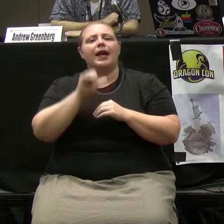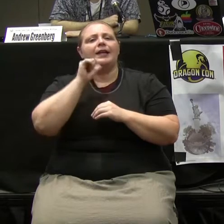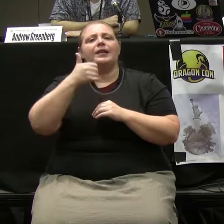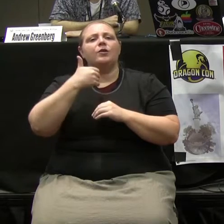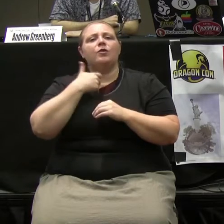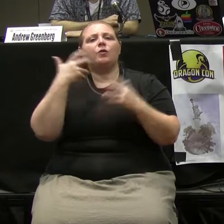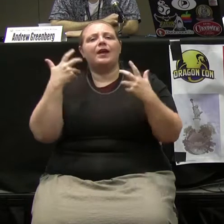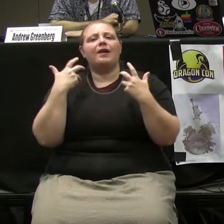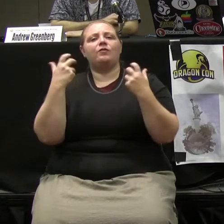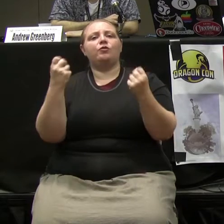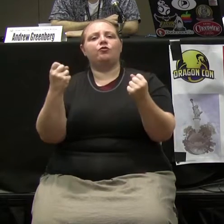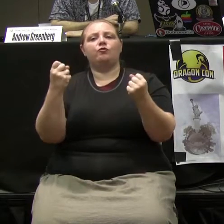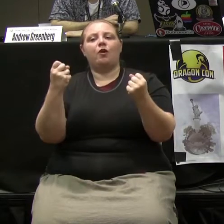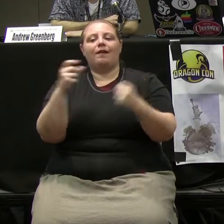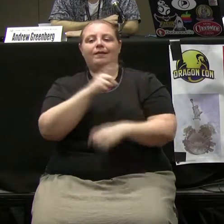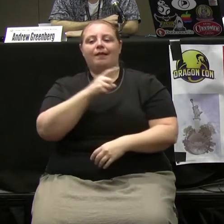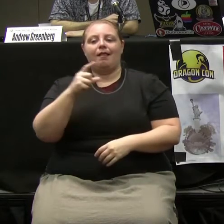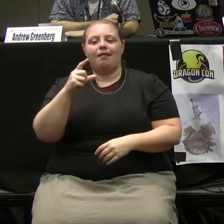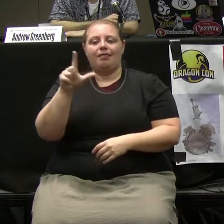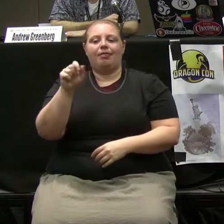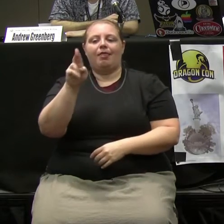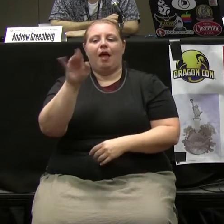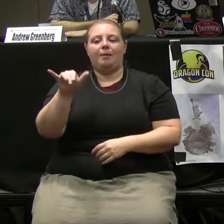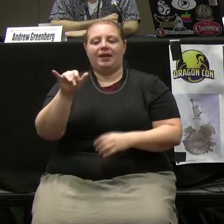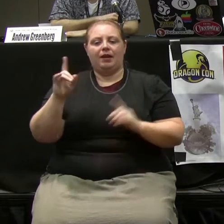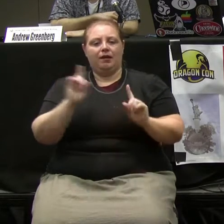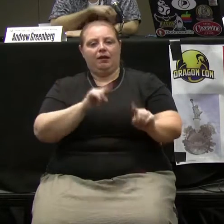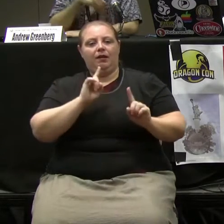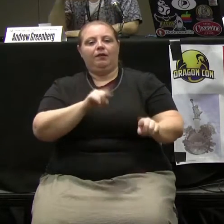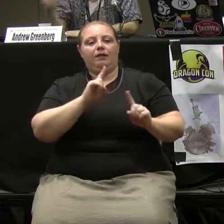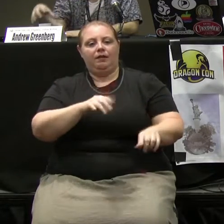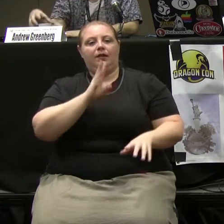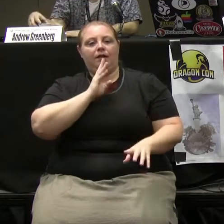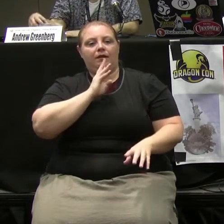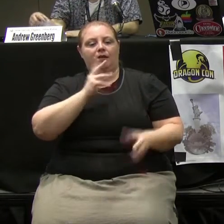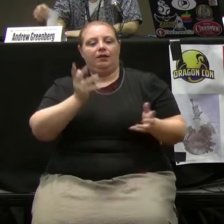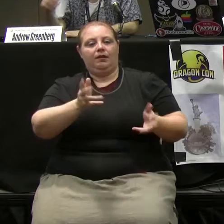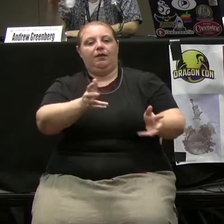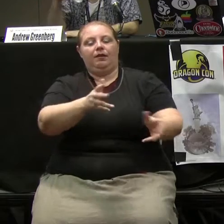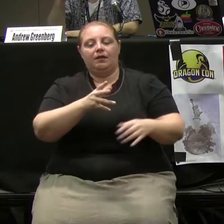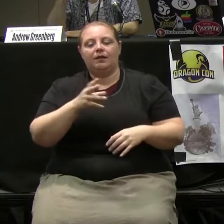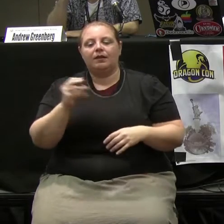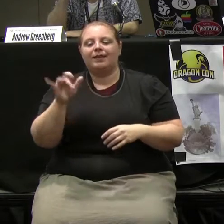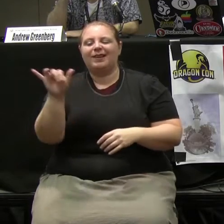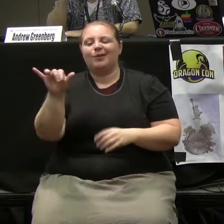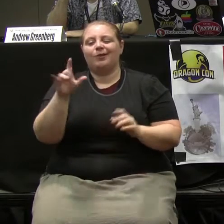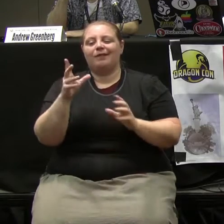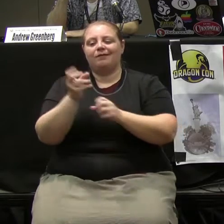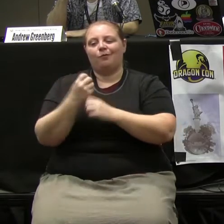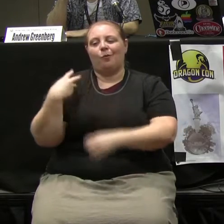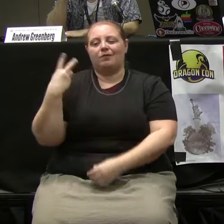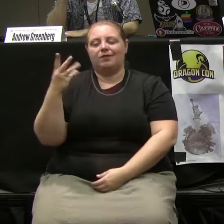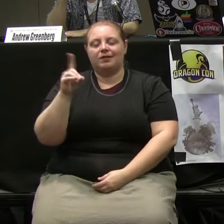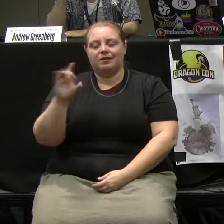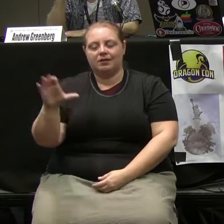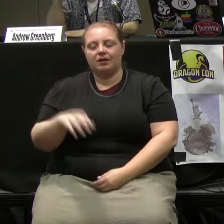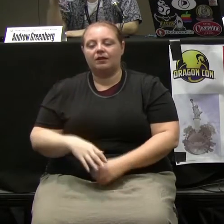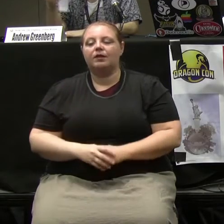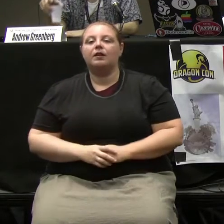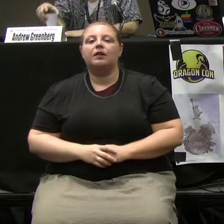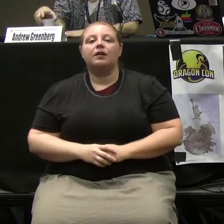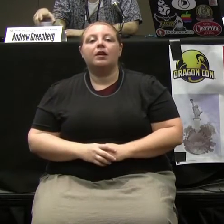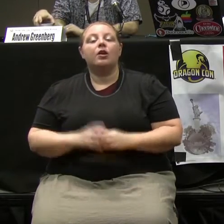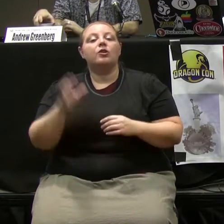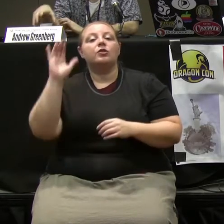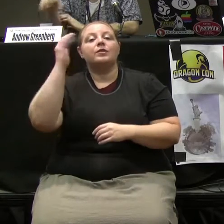strongest stream of lobbyists coming in all the time that, you know, you would get on the congressional level. So we find that it can be a